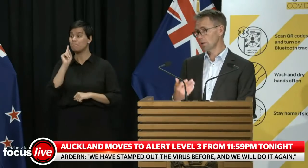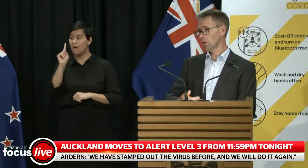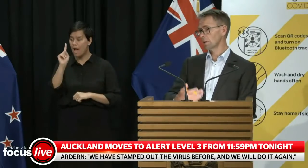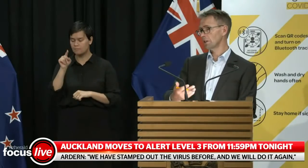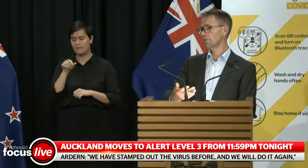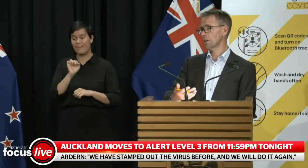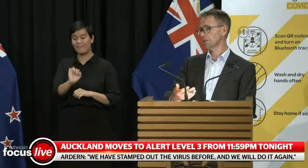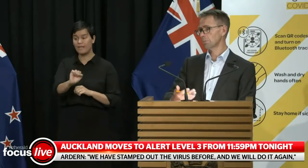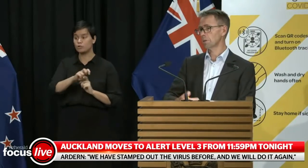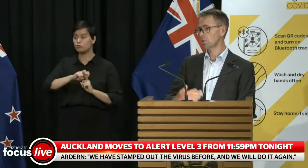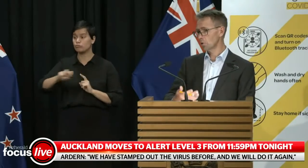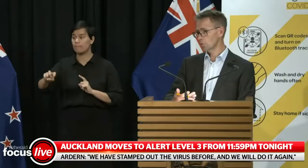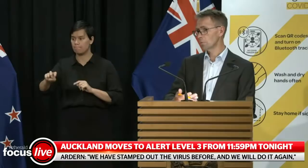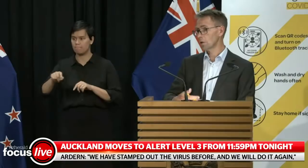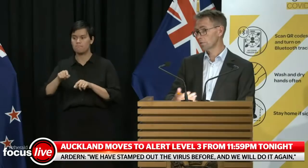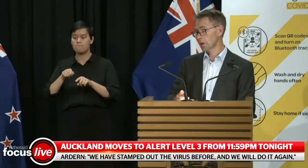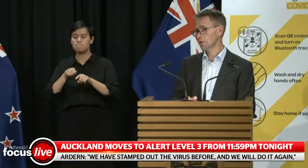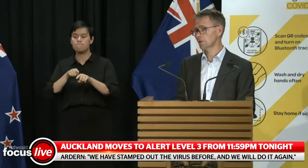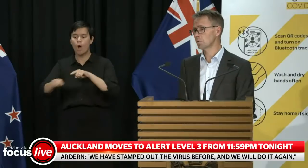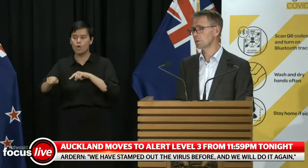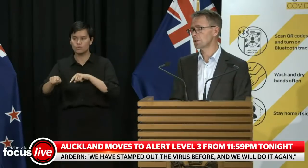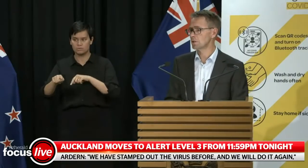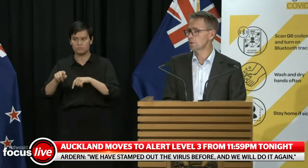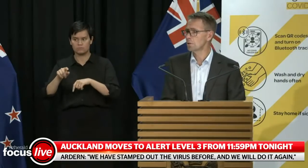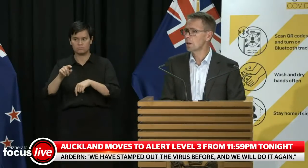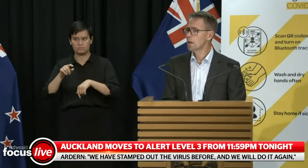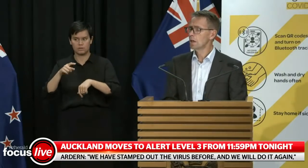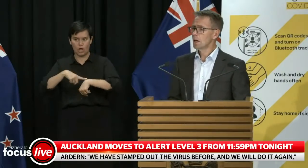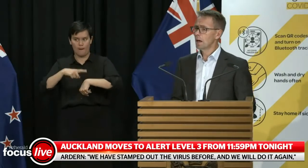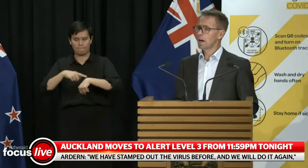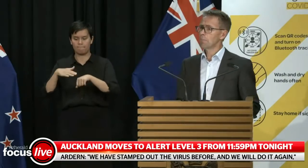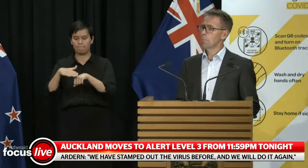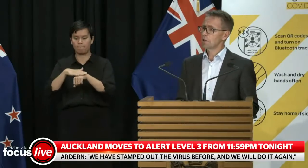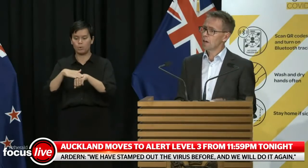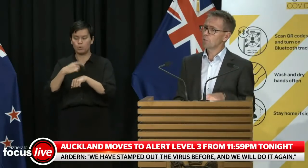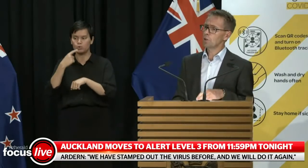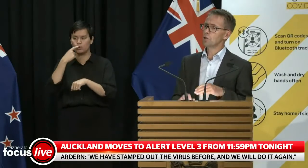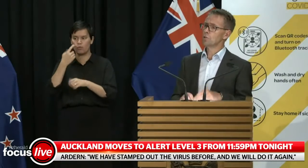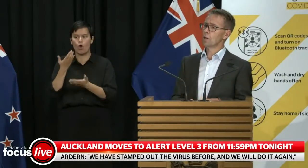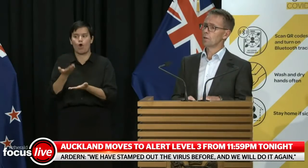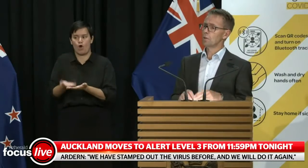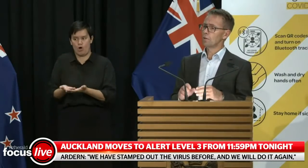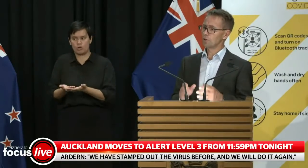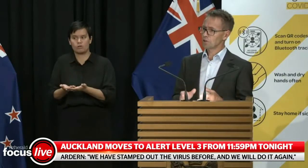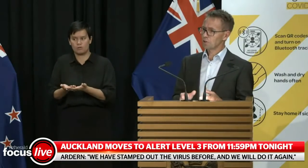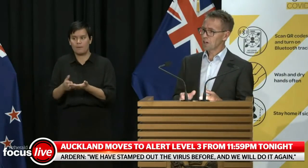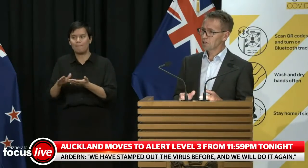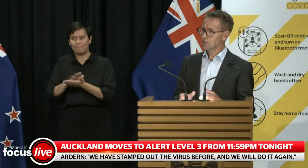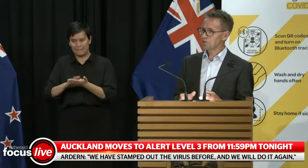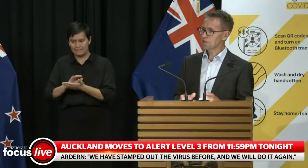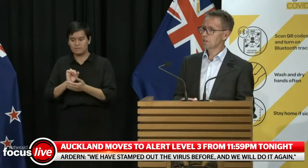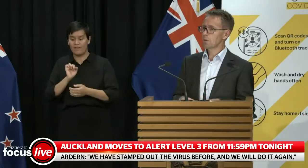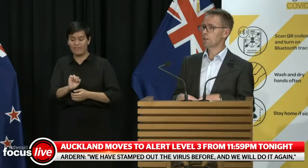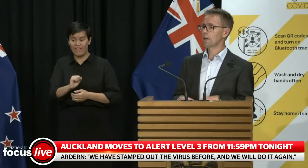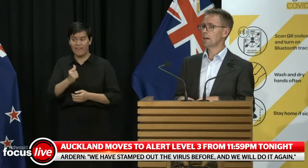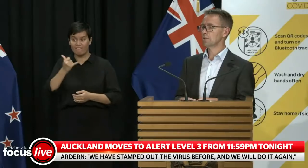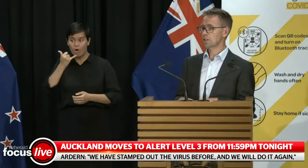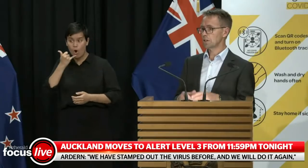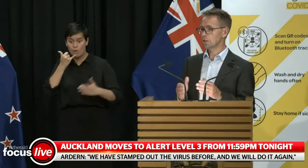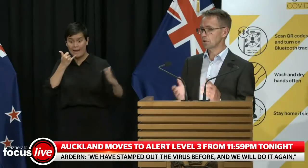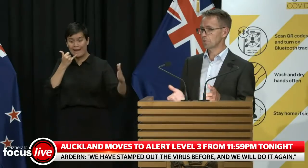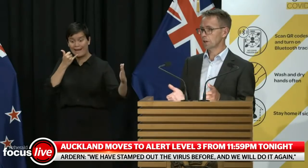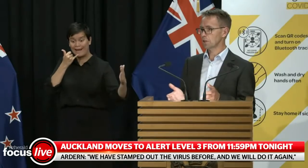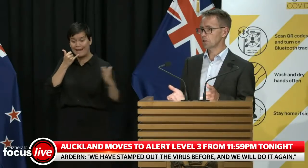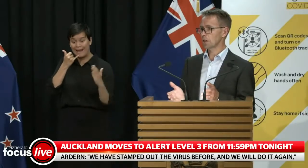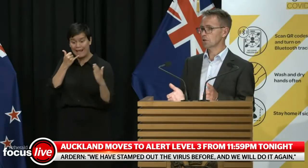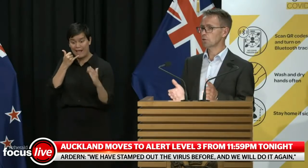time, so that will identify some people who notifications will be sent to. But now that we do know those locations, we can